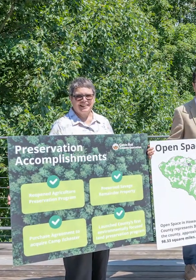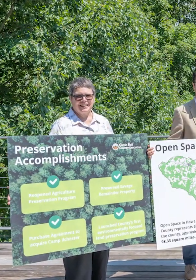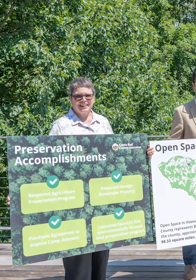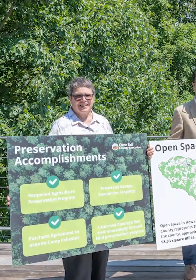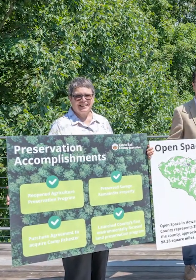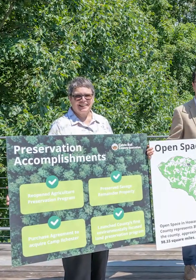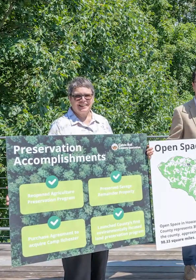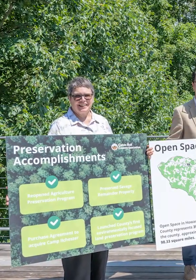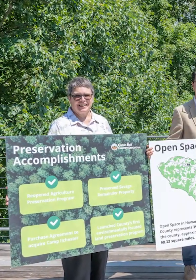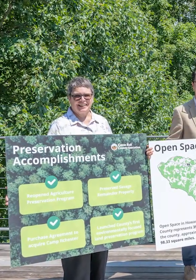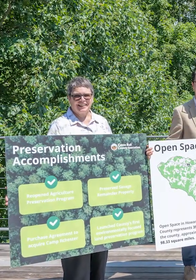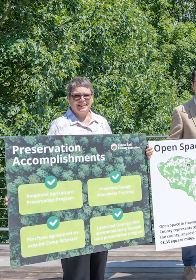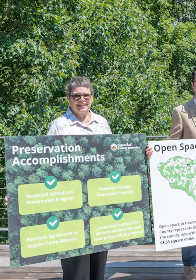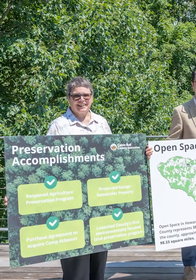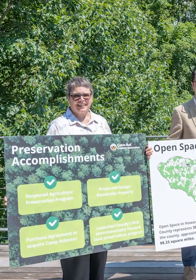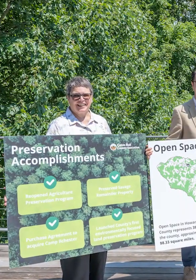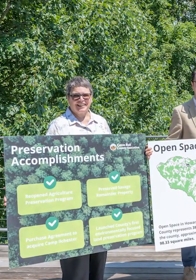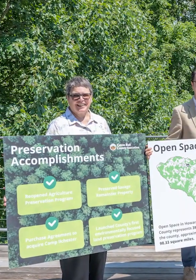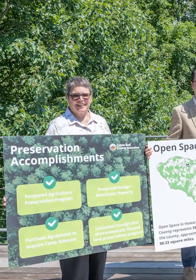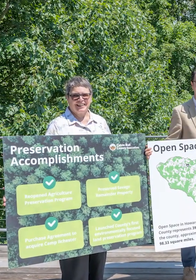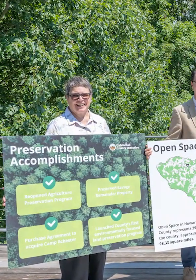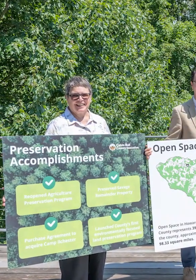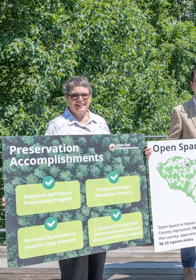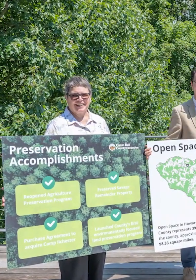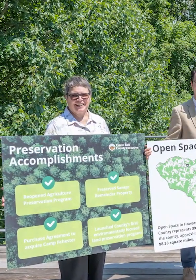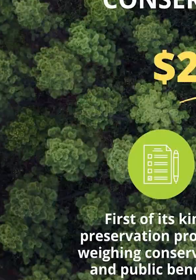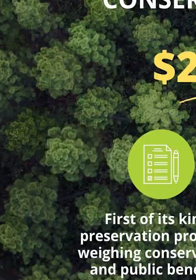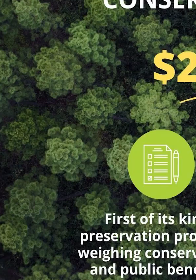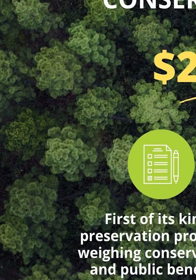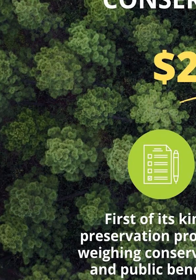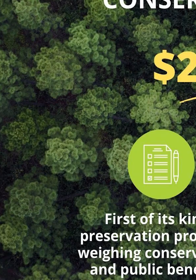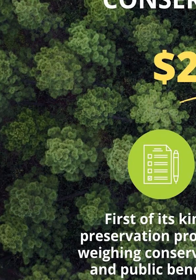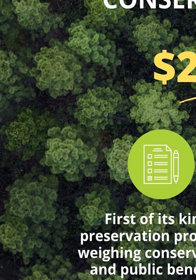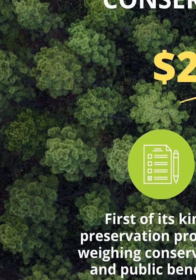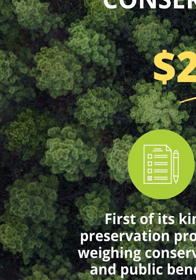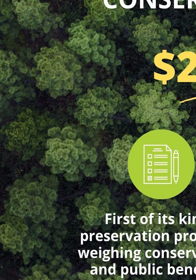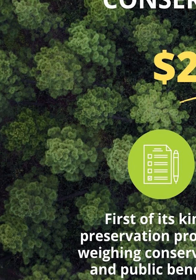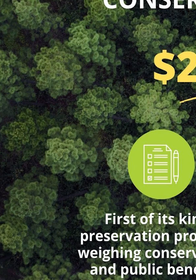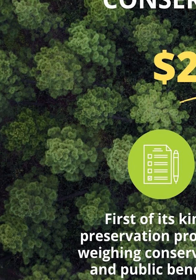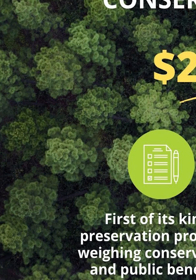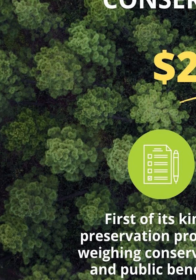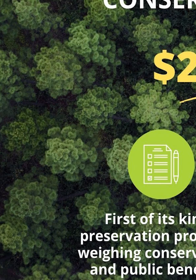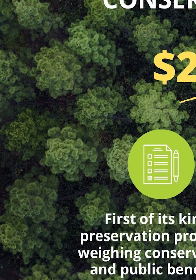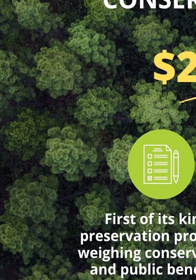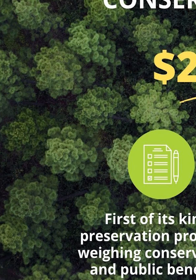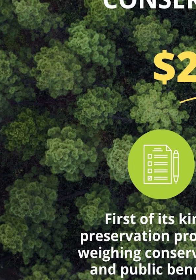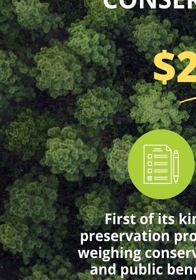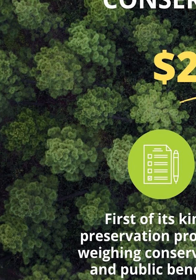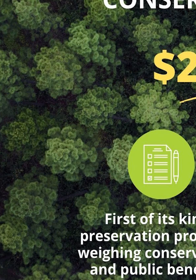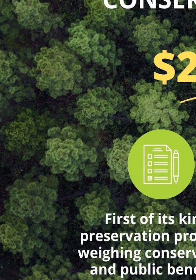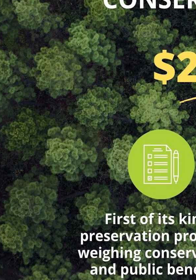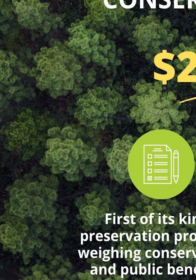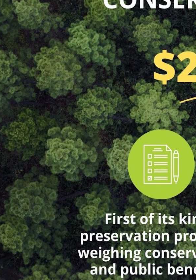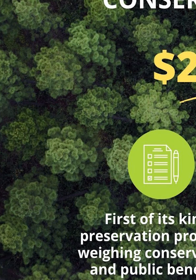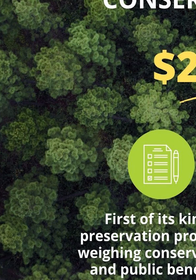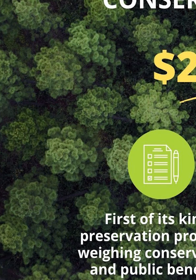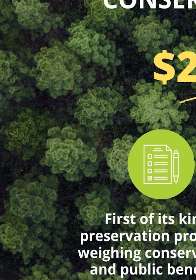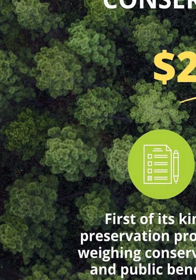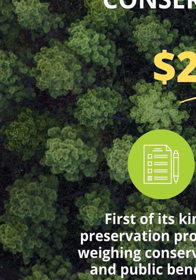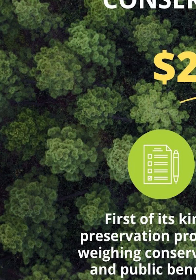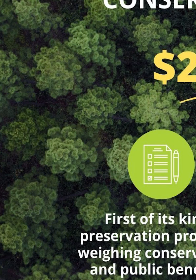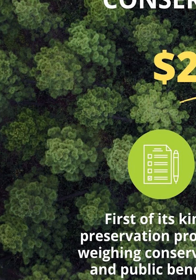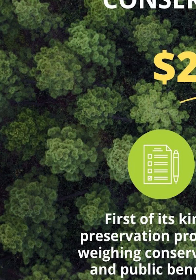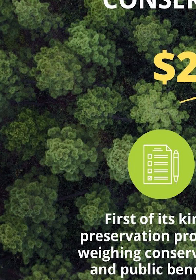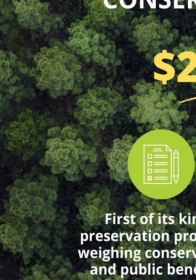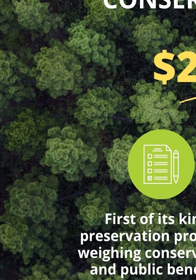July of 2022. The first of its kind in Maryland, this program provides grant funding to